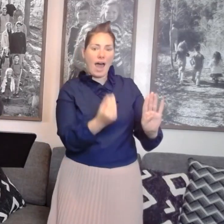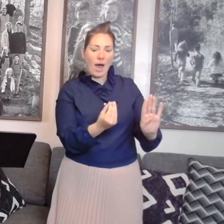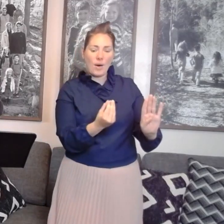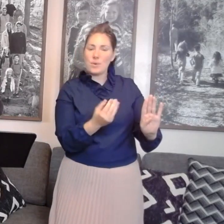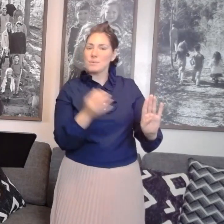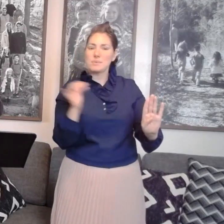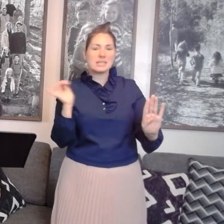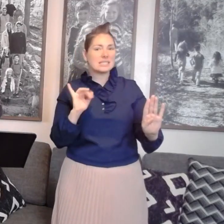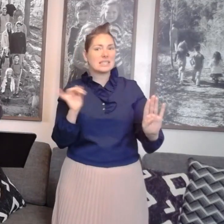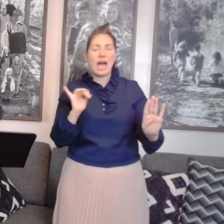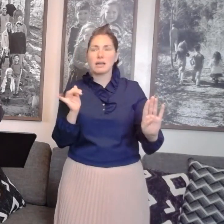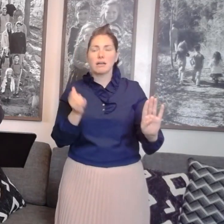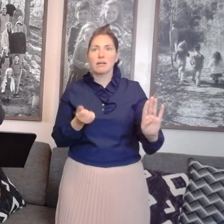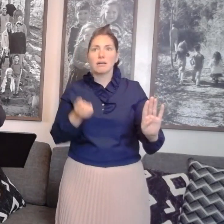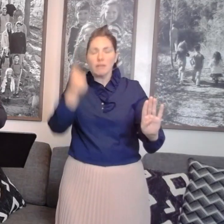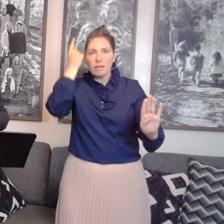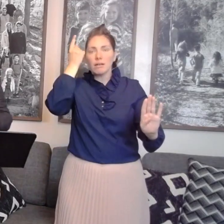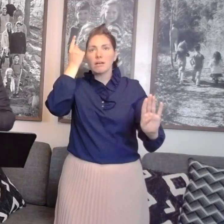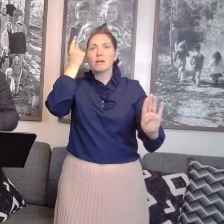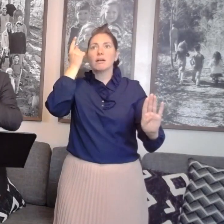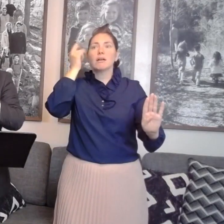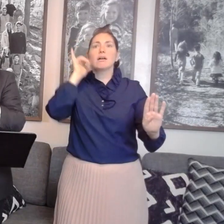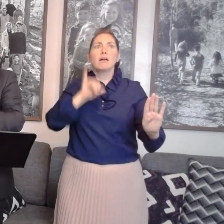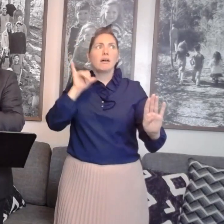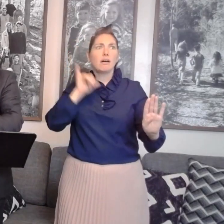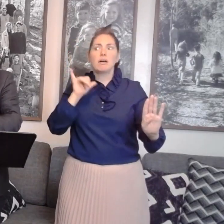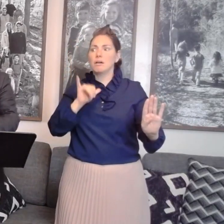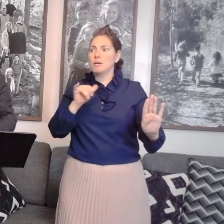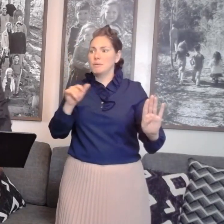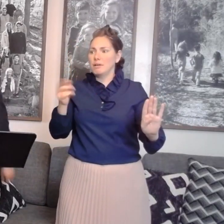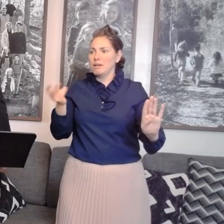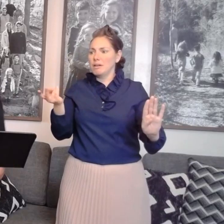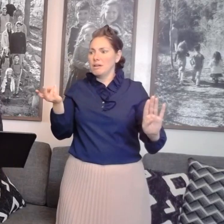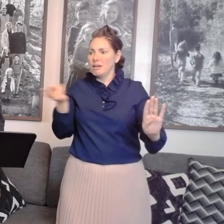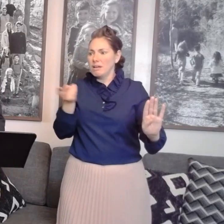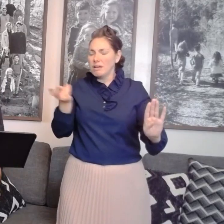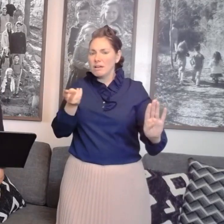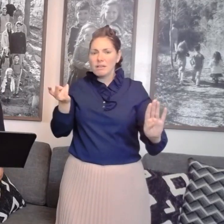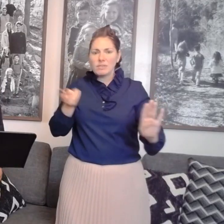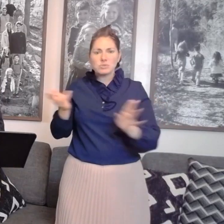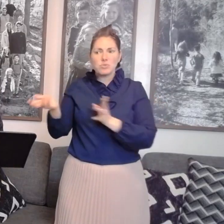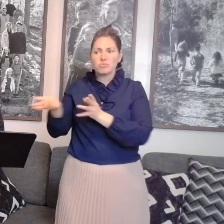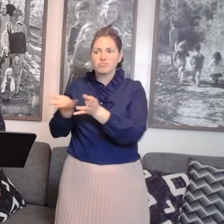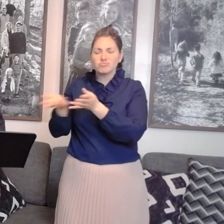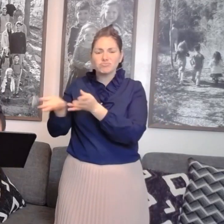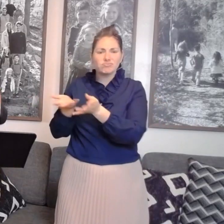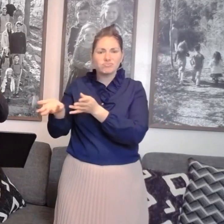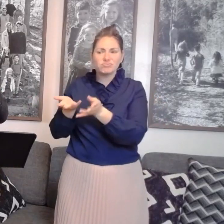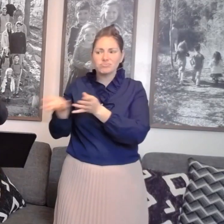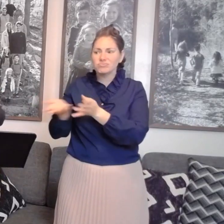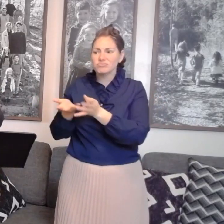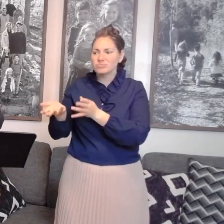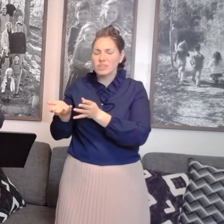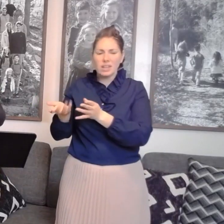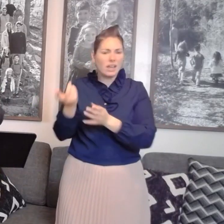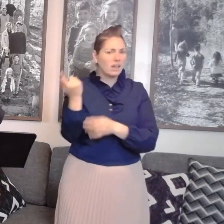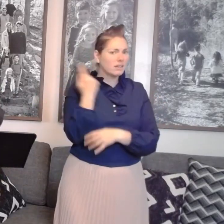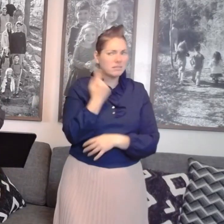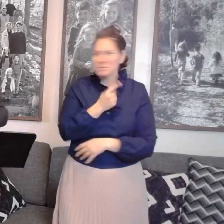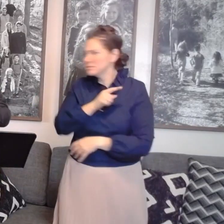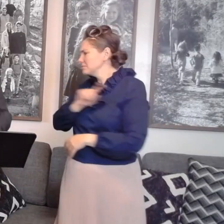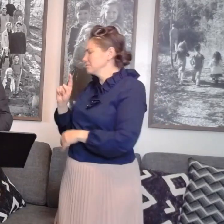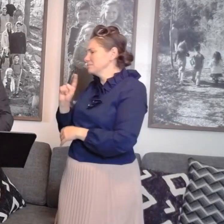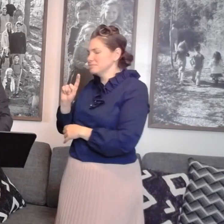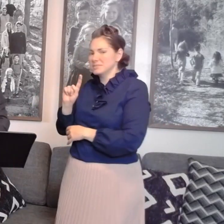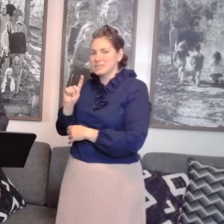was like it dawned on him, the conversation that had been happening. And he spun on